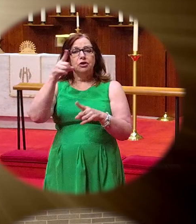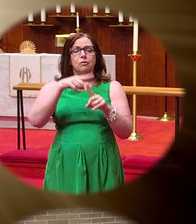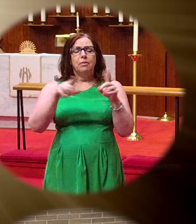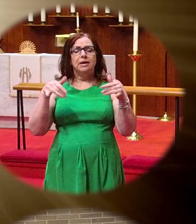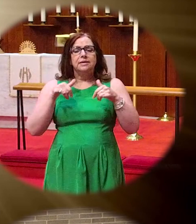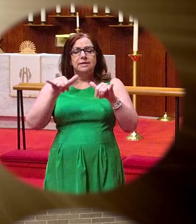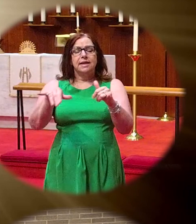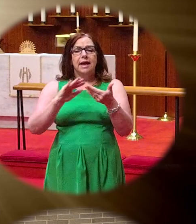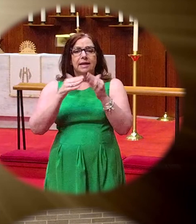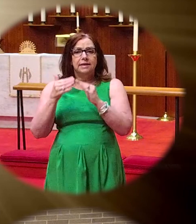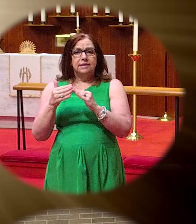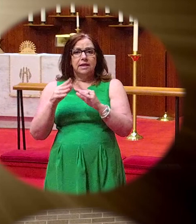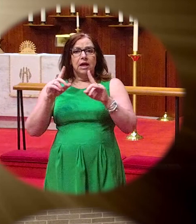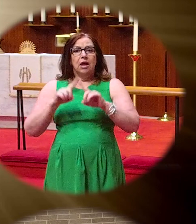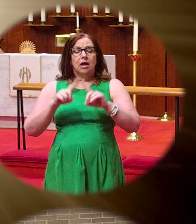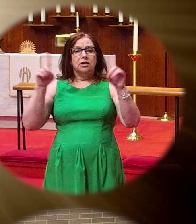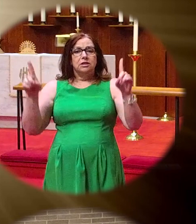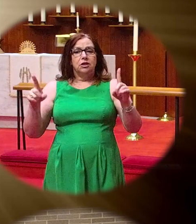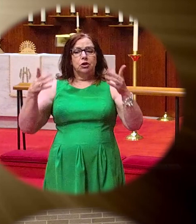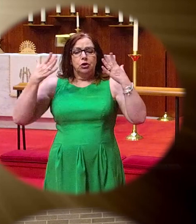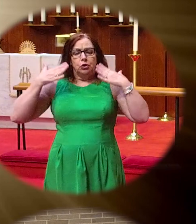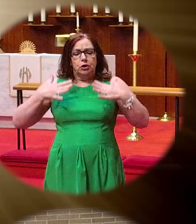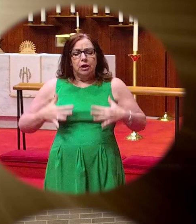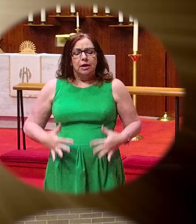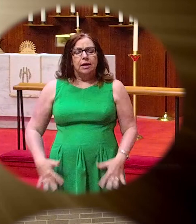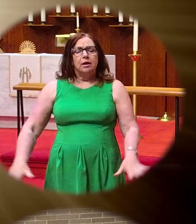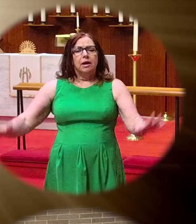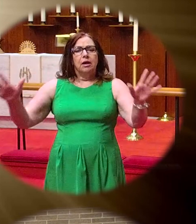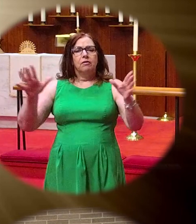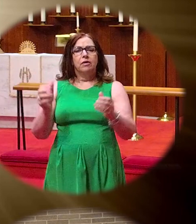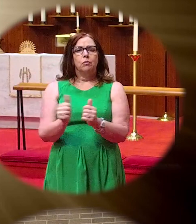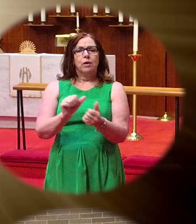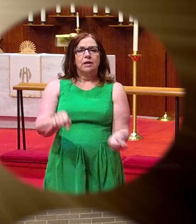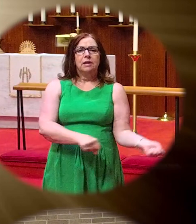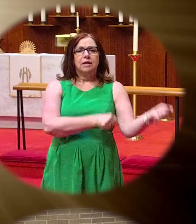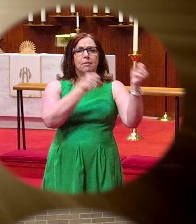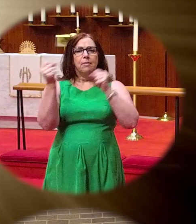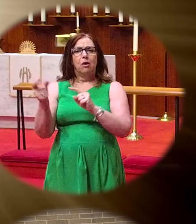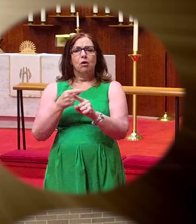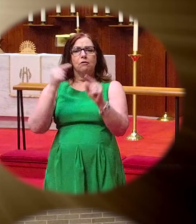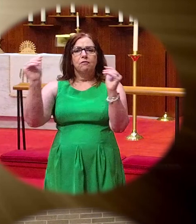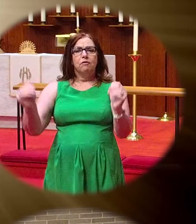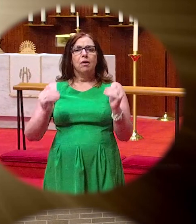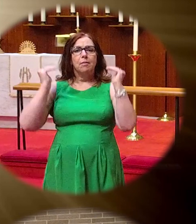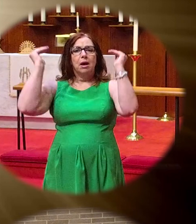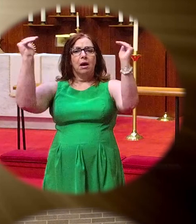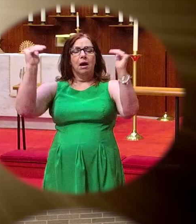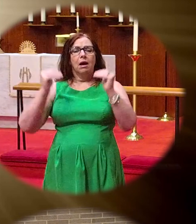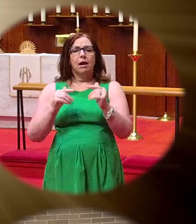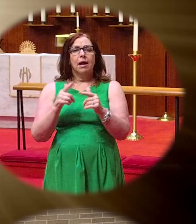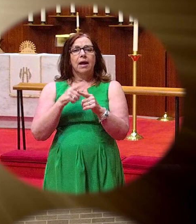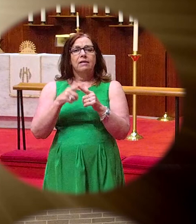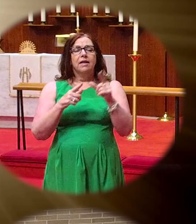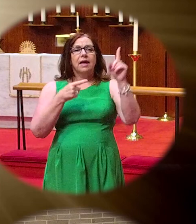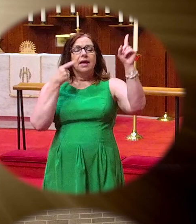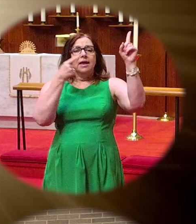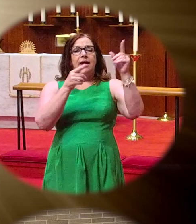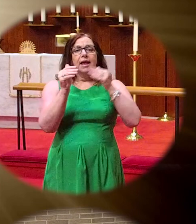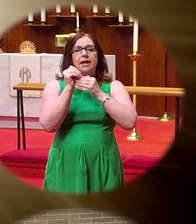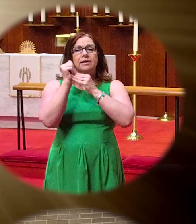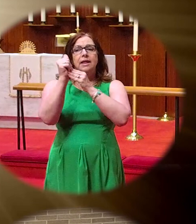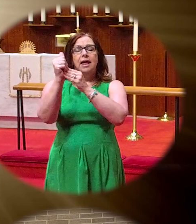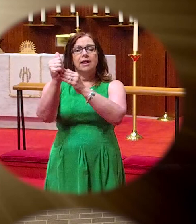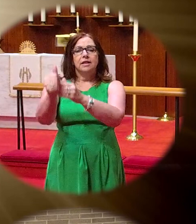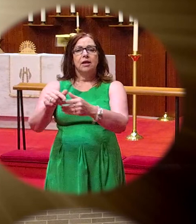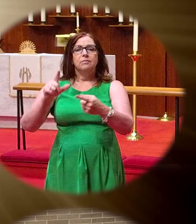city until you are clothed with power from on high. Then he led them out as far